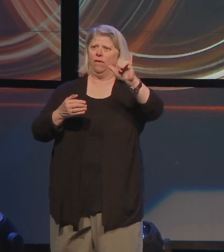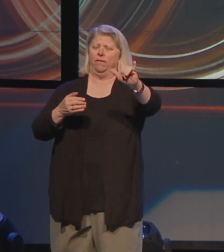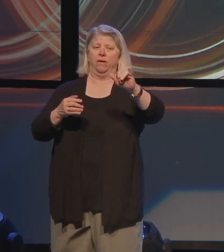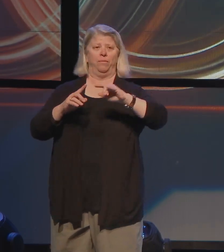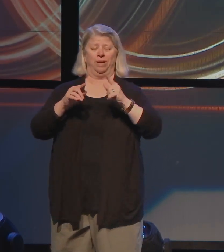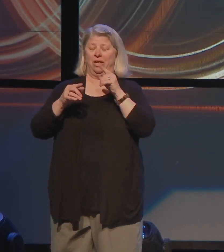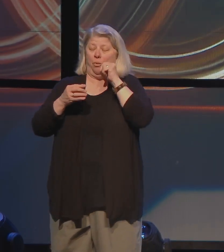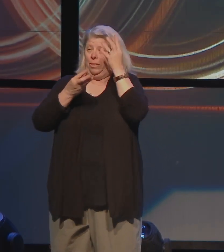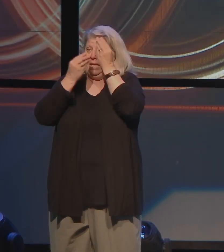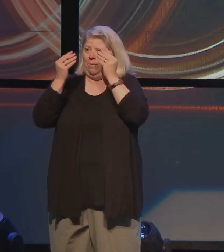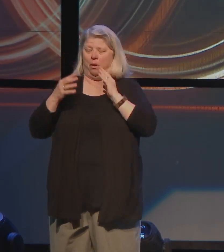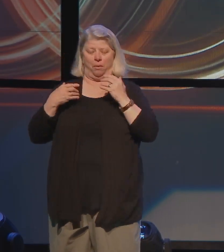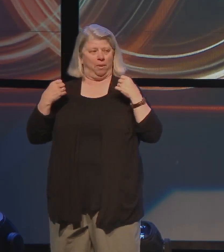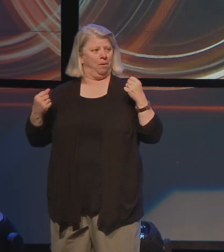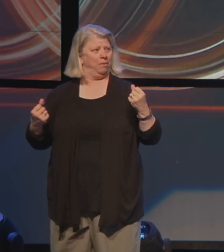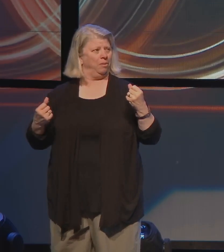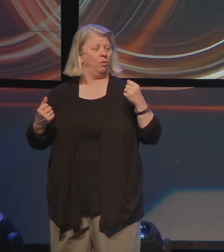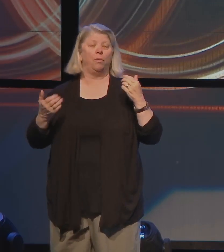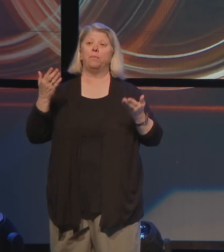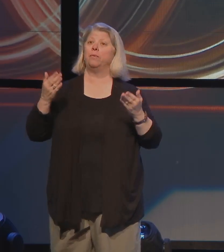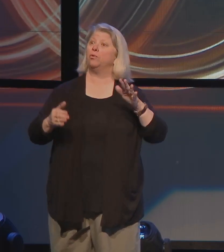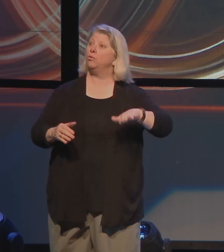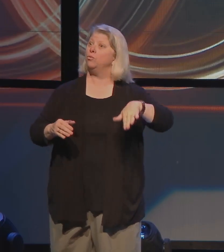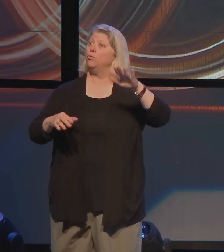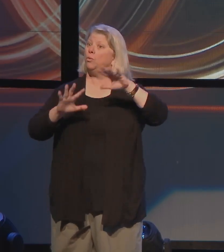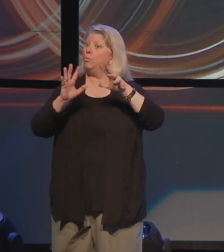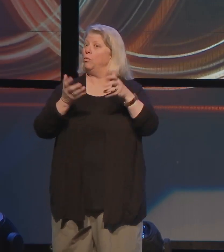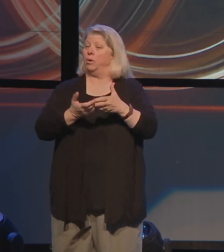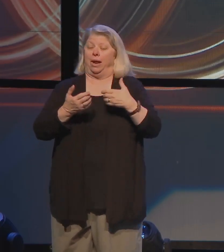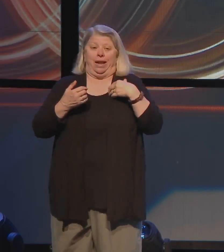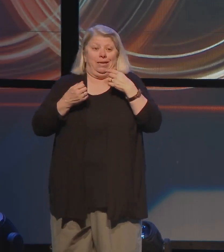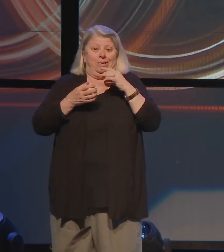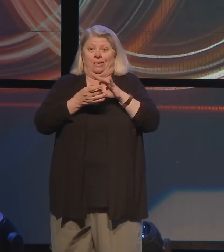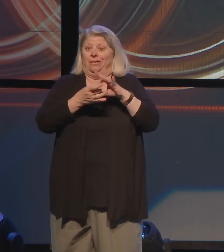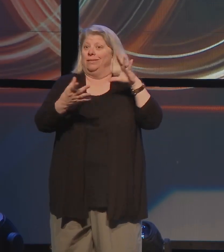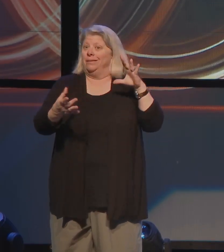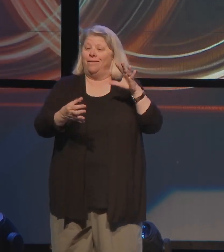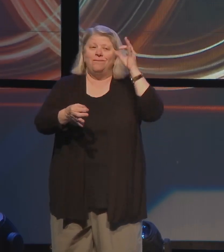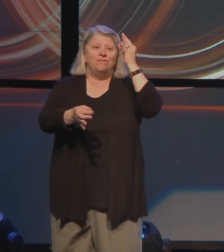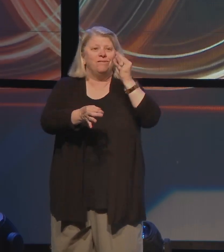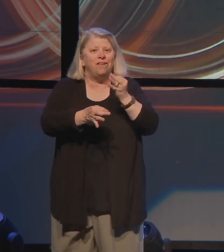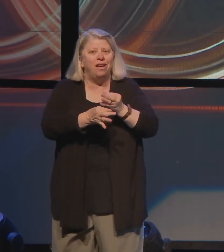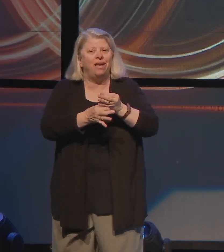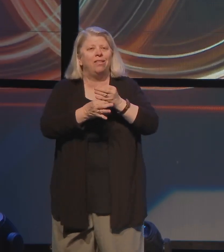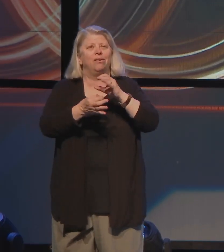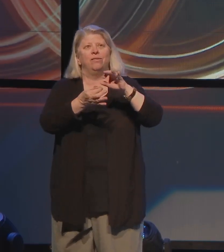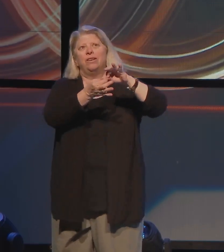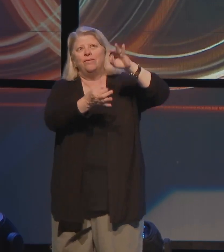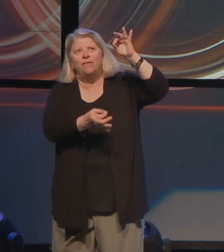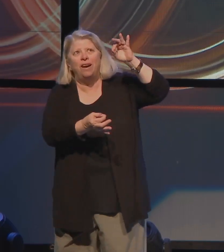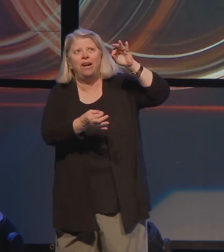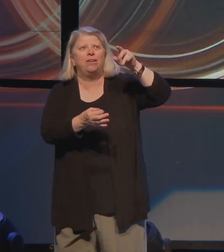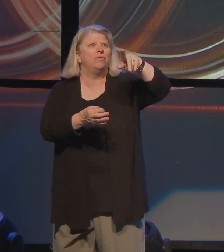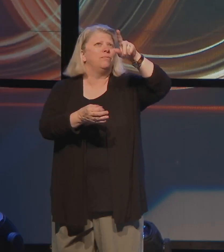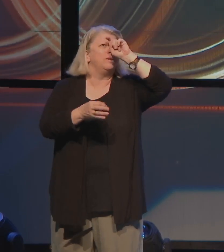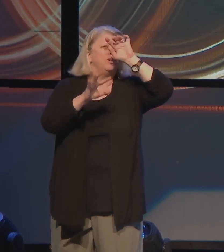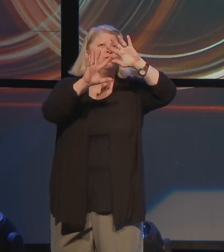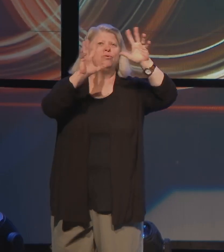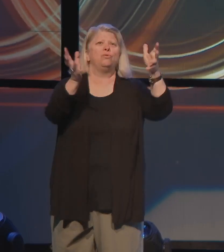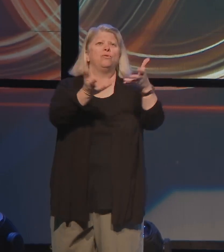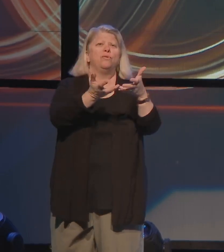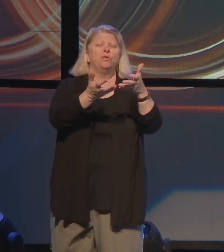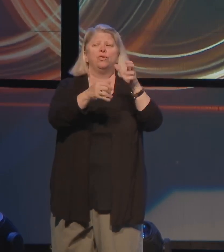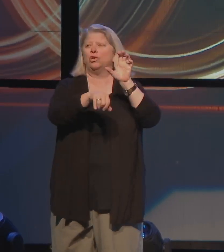of our health. Or maybe you grew up in a world that didn't have anything to do with faith or the divine or the mystery or the universe